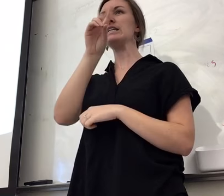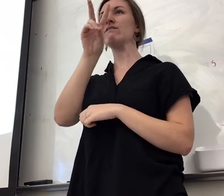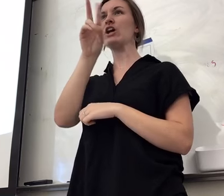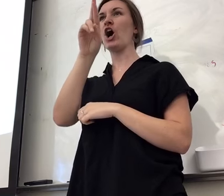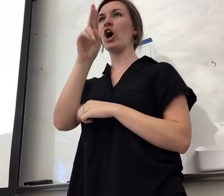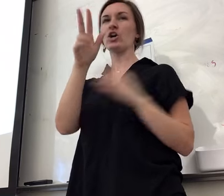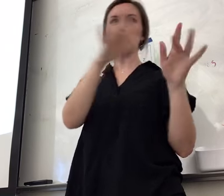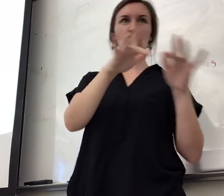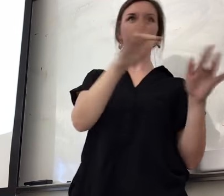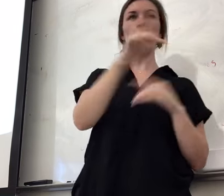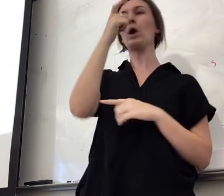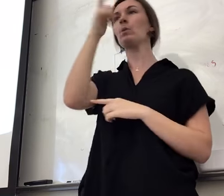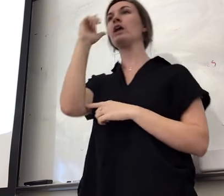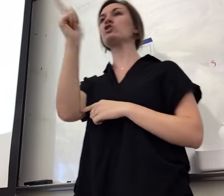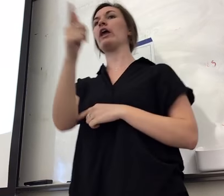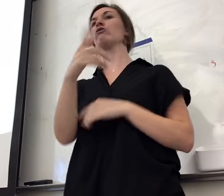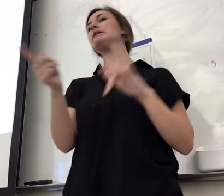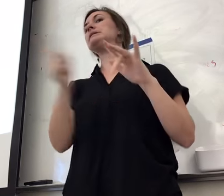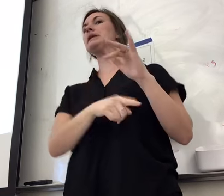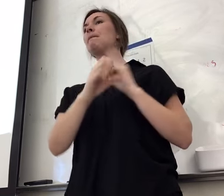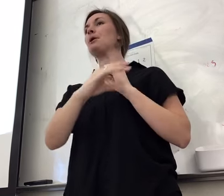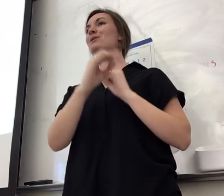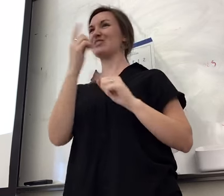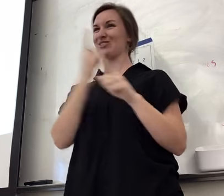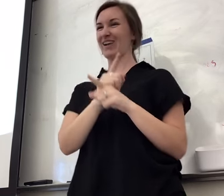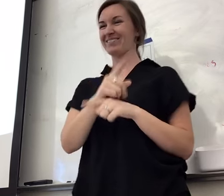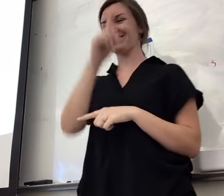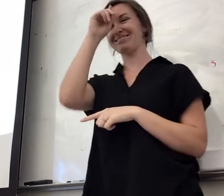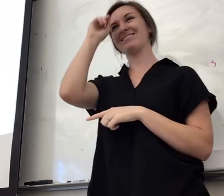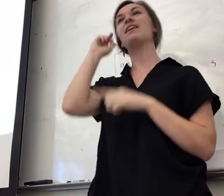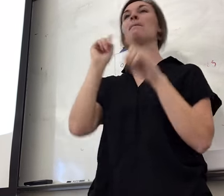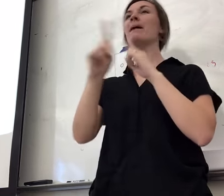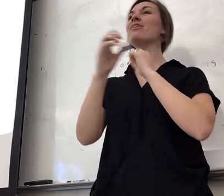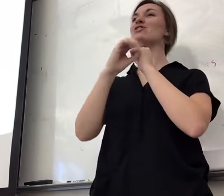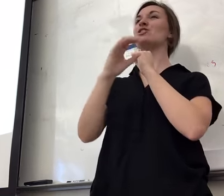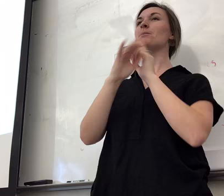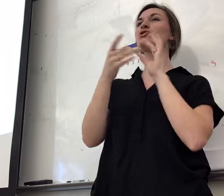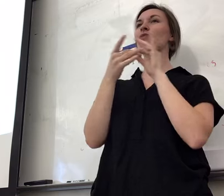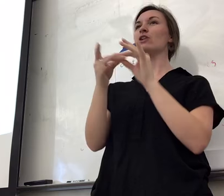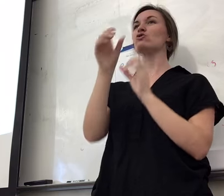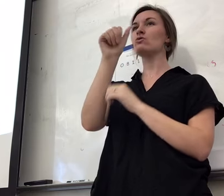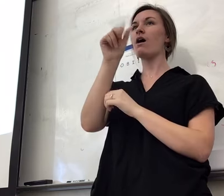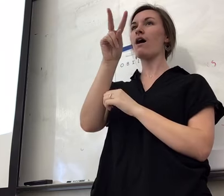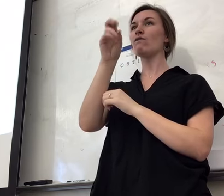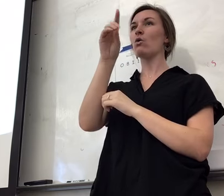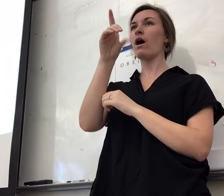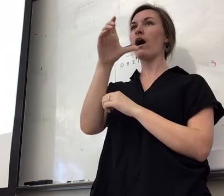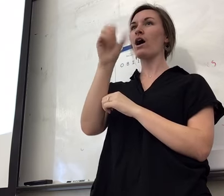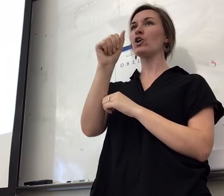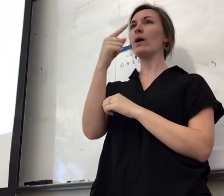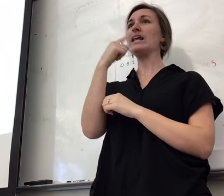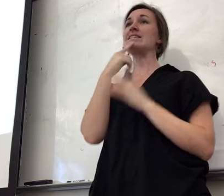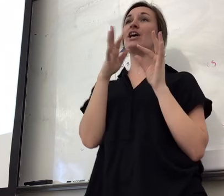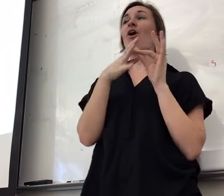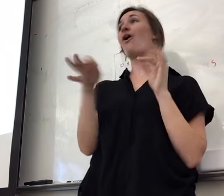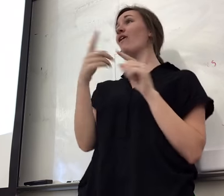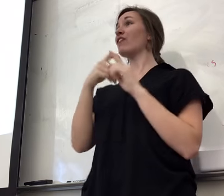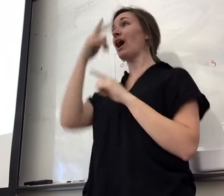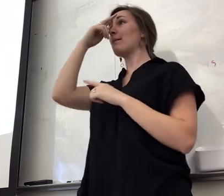commercials. Okay, well you can go look up the avocados from Mexico commercials. But you might say, why on earth are they advertising for avocados?